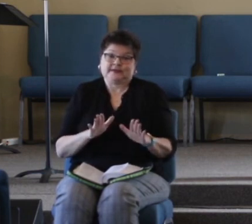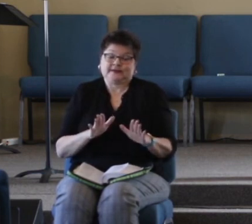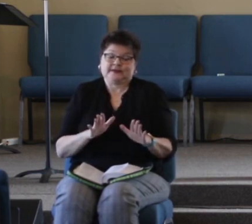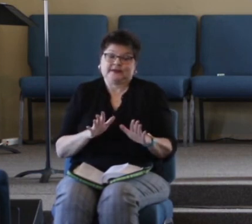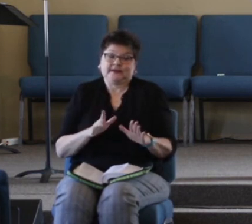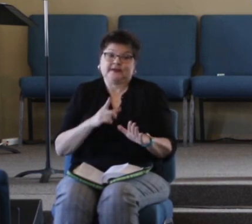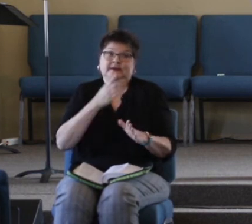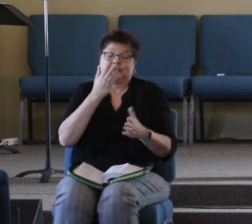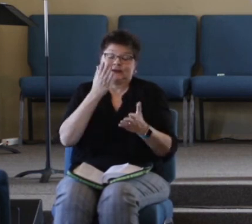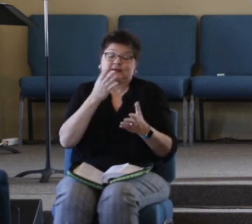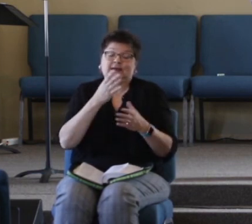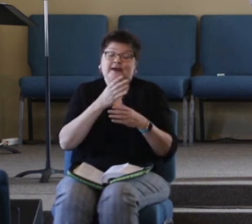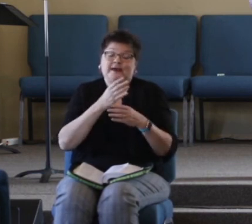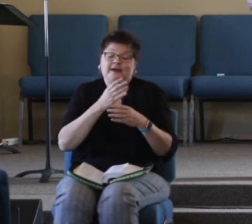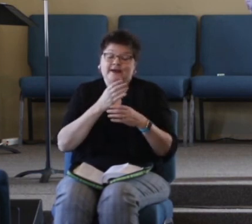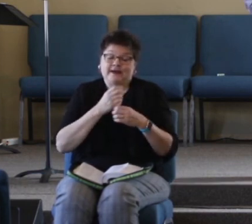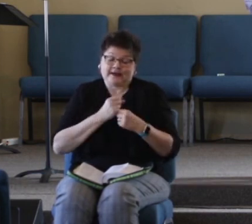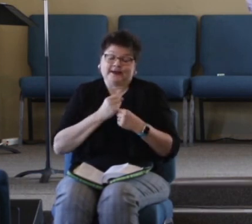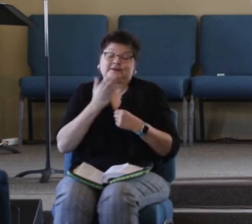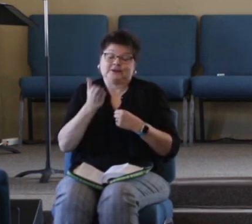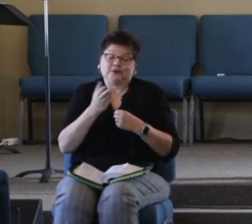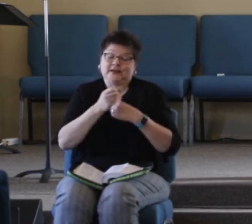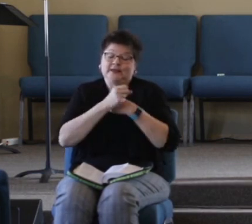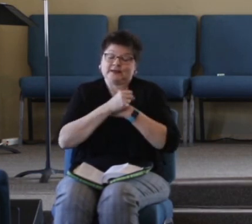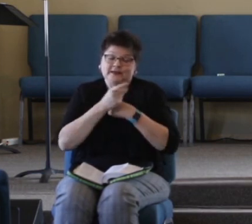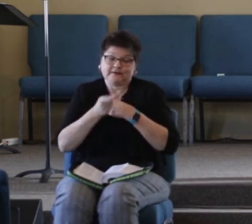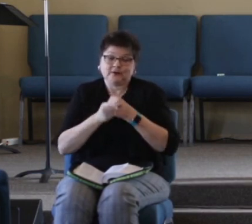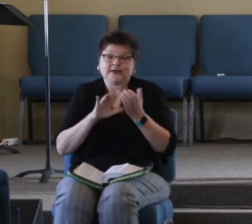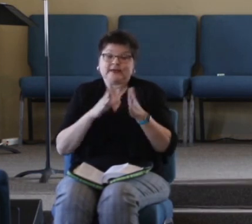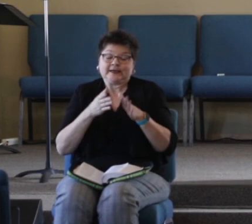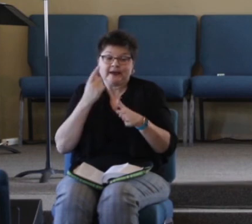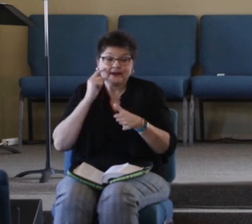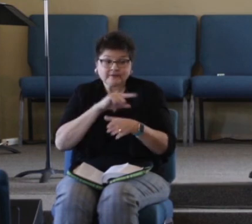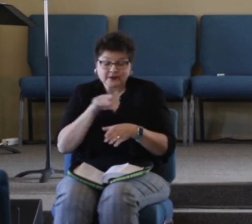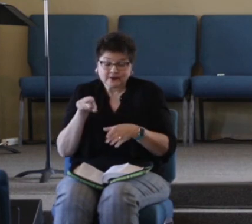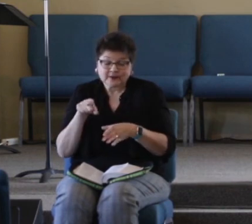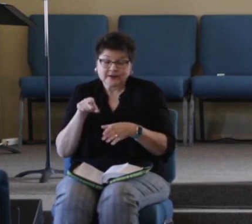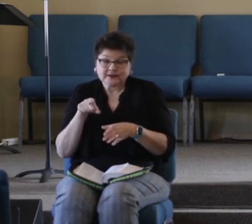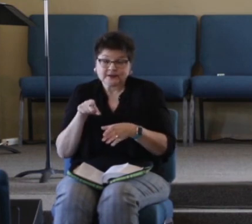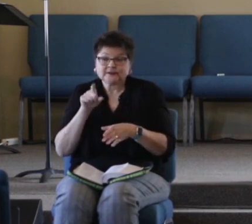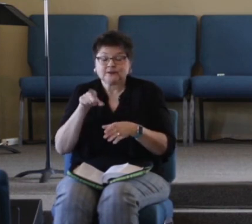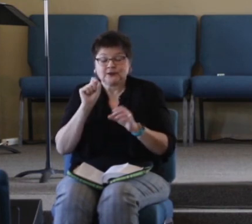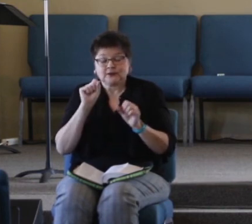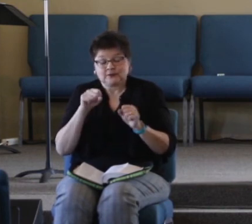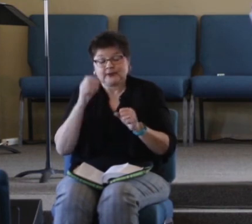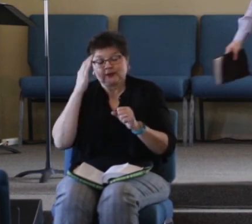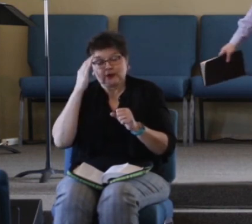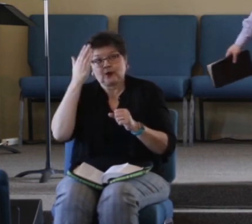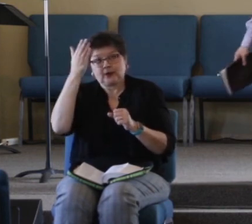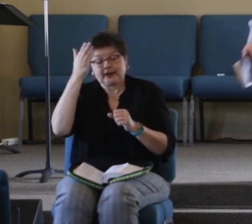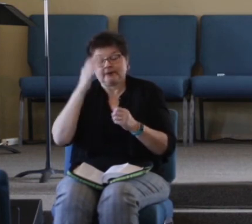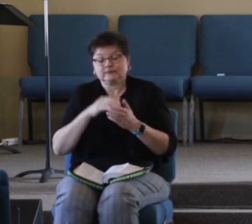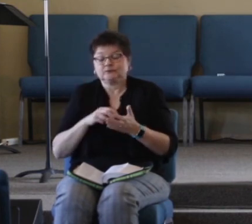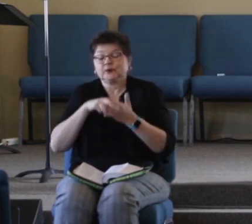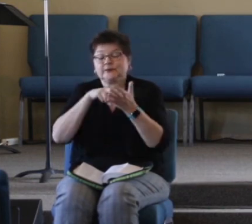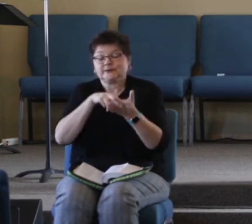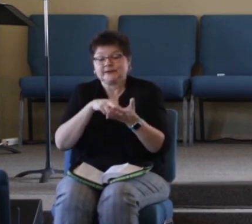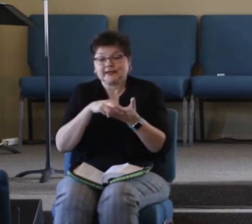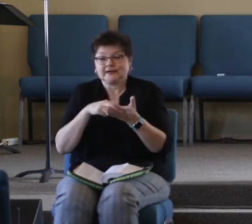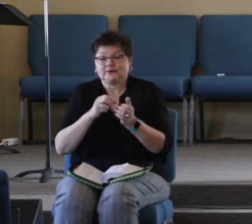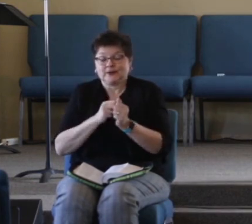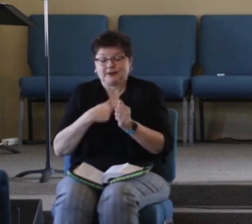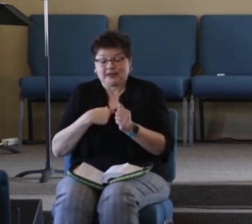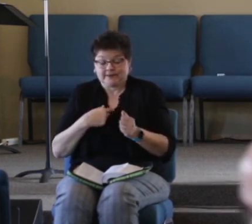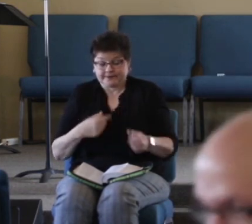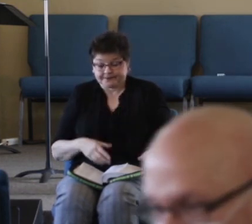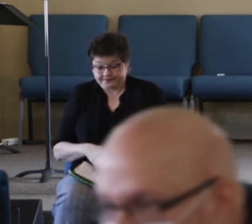you. He loves you. He died for you so that you could know him. Will you stand with me?